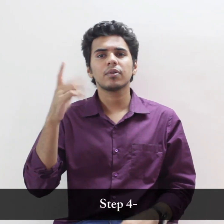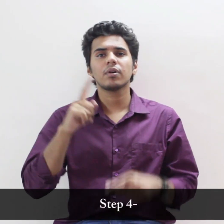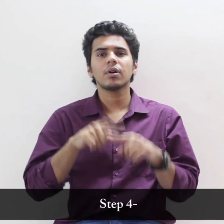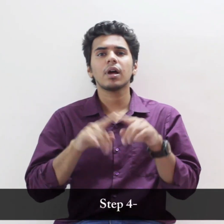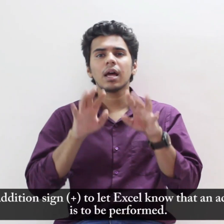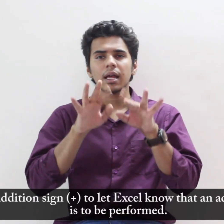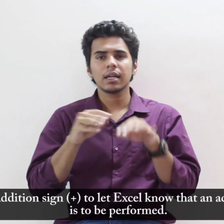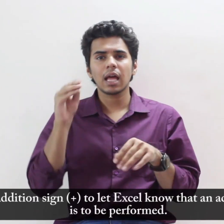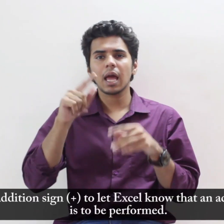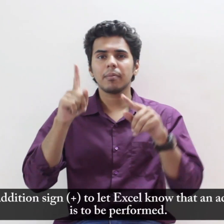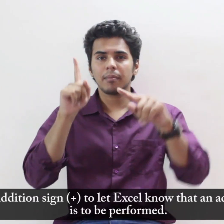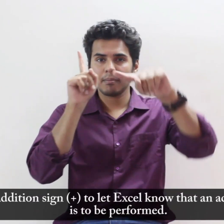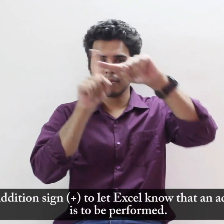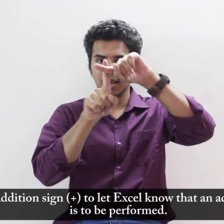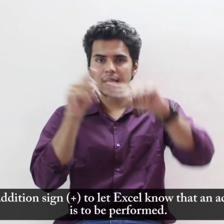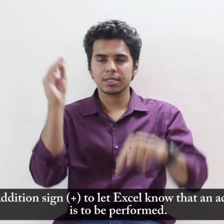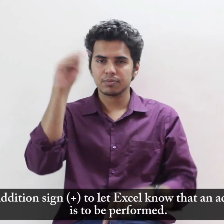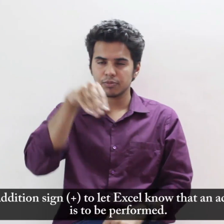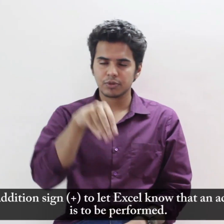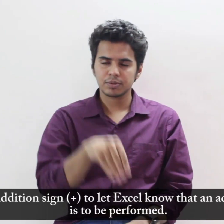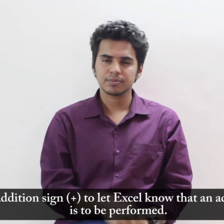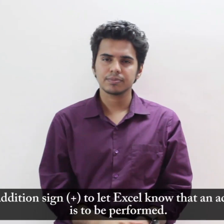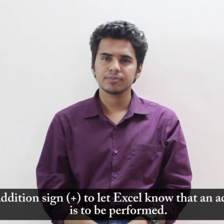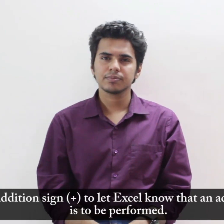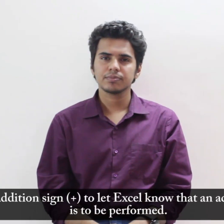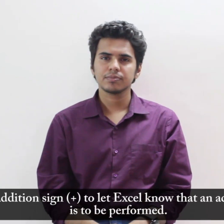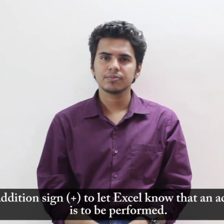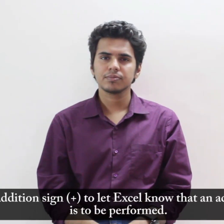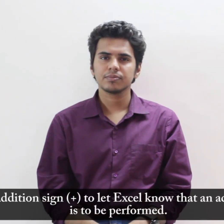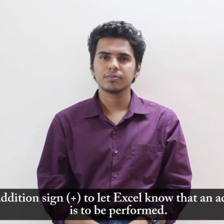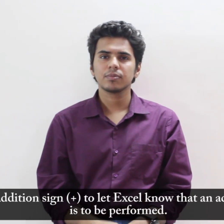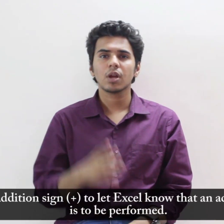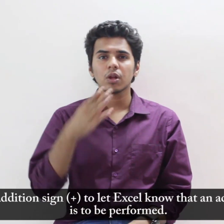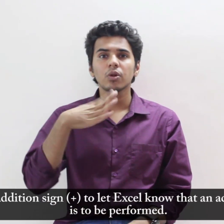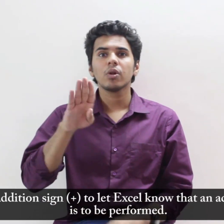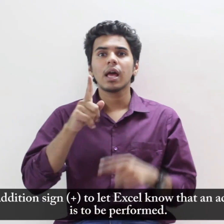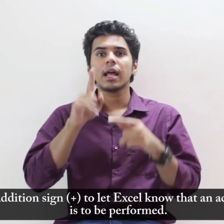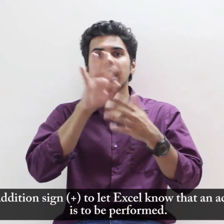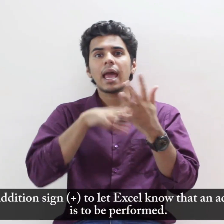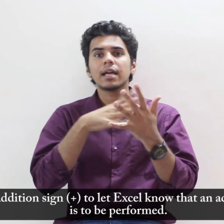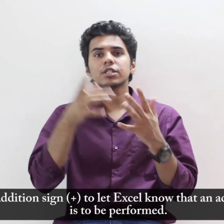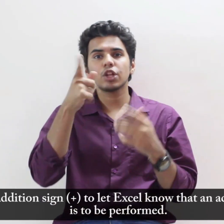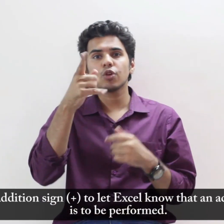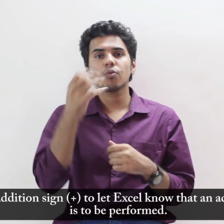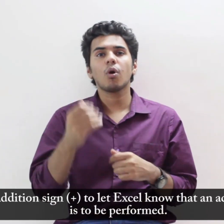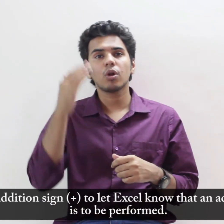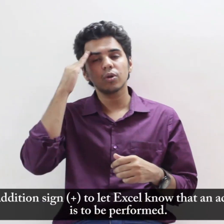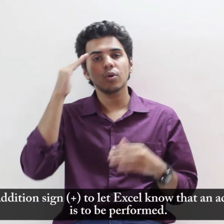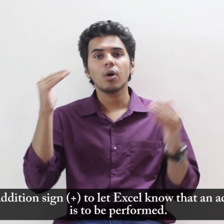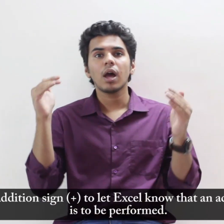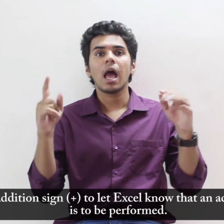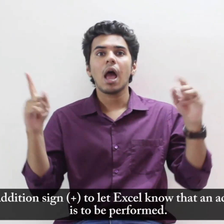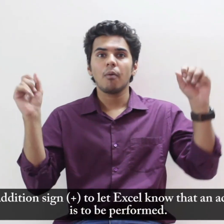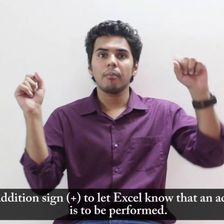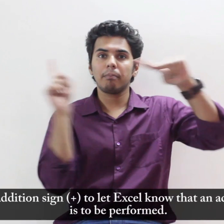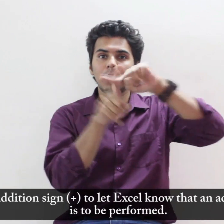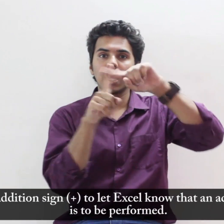4. Type the addition sign plus to let Excel know that an add operation is to be